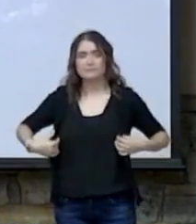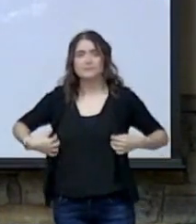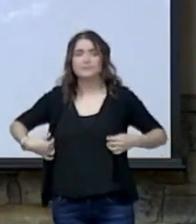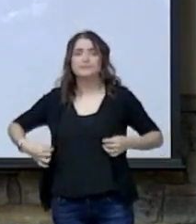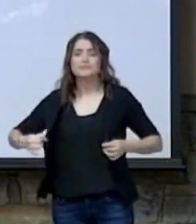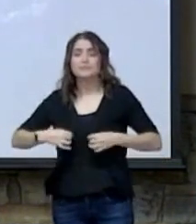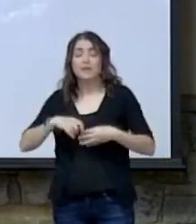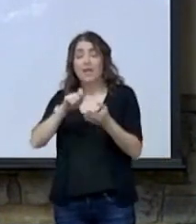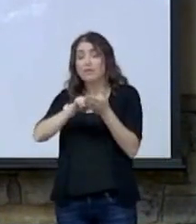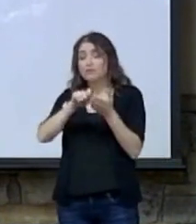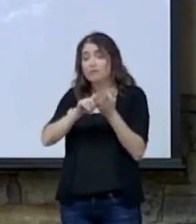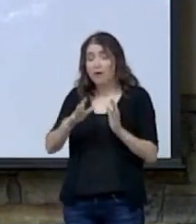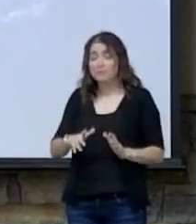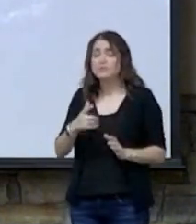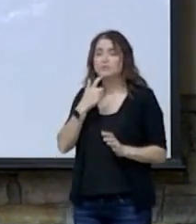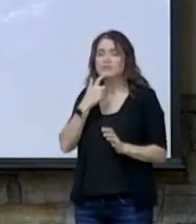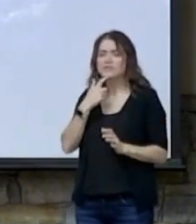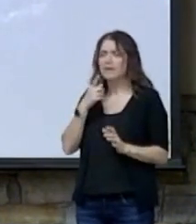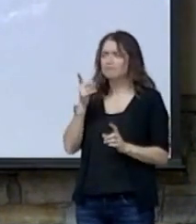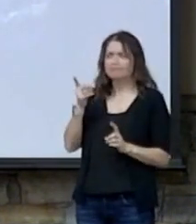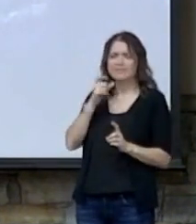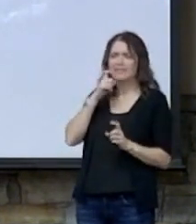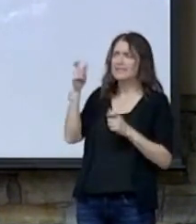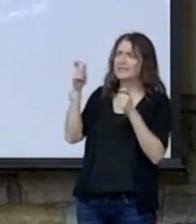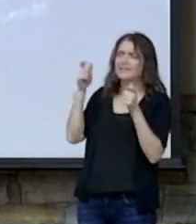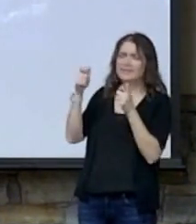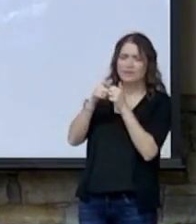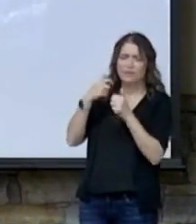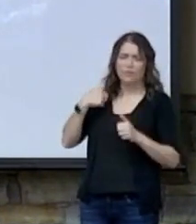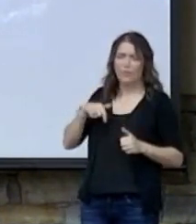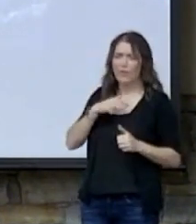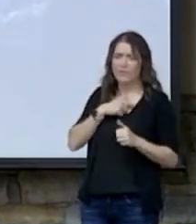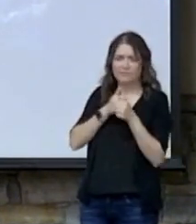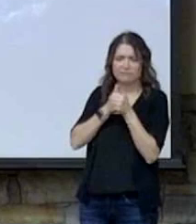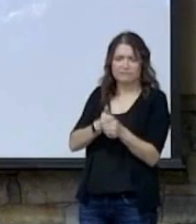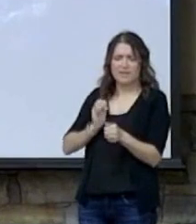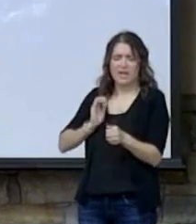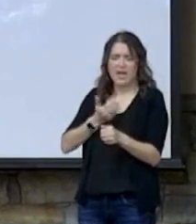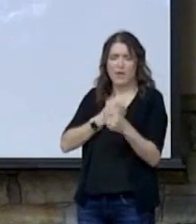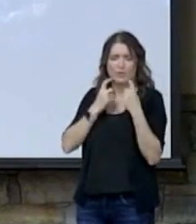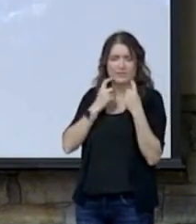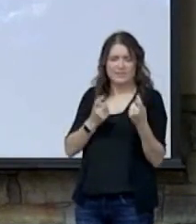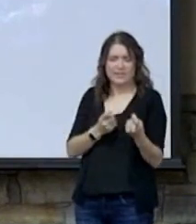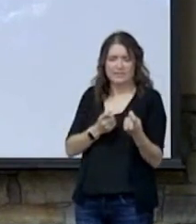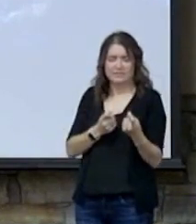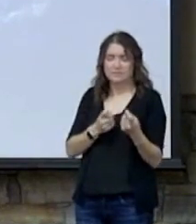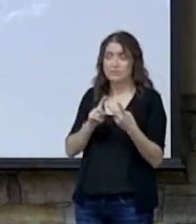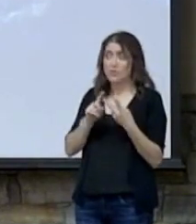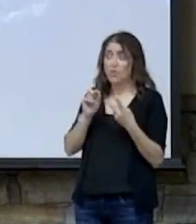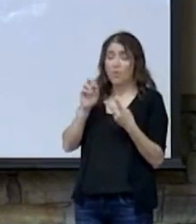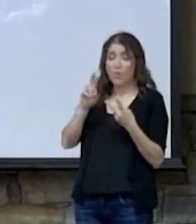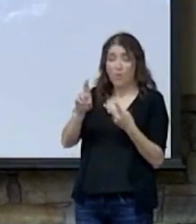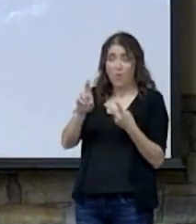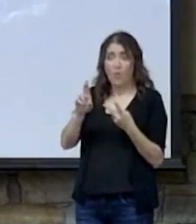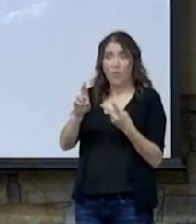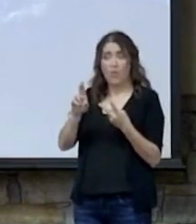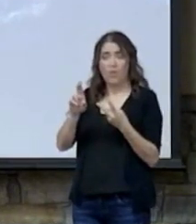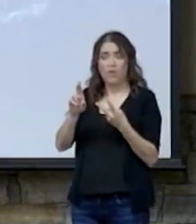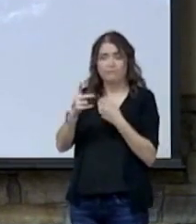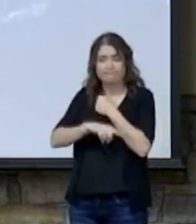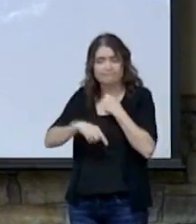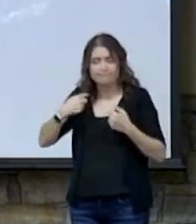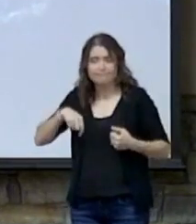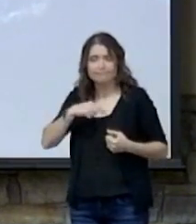The psalmist would say, David would say, "He does not deal with us according to our sins, nor repay us according to our